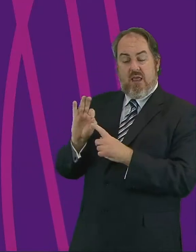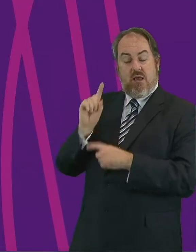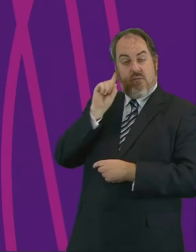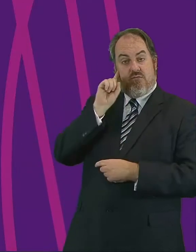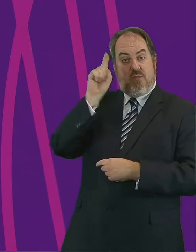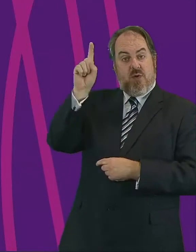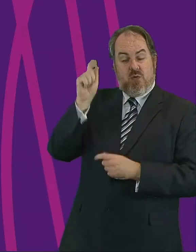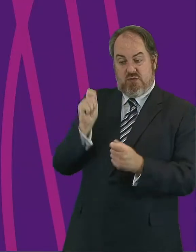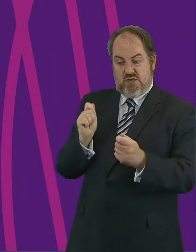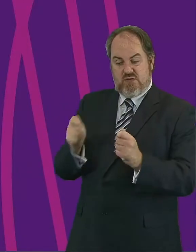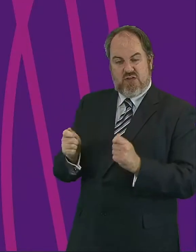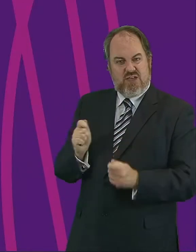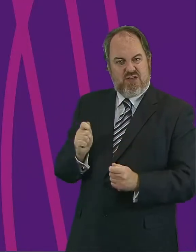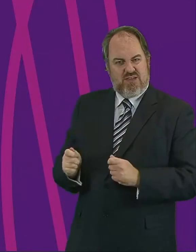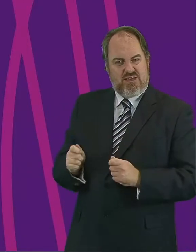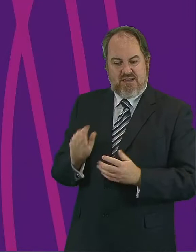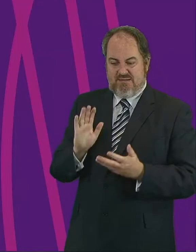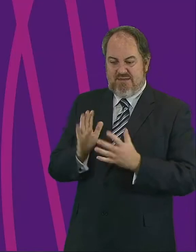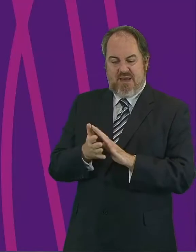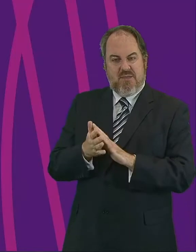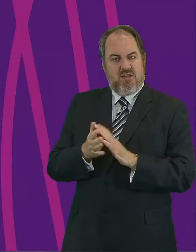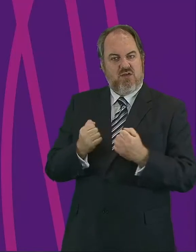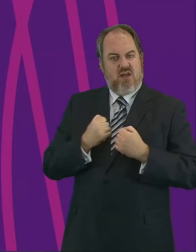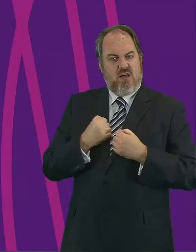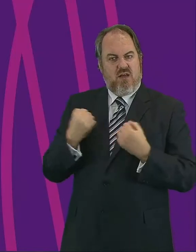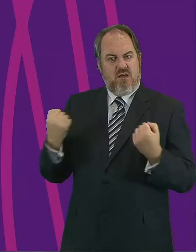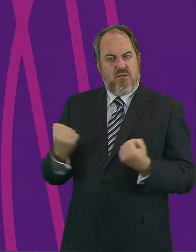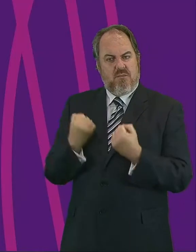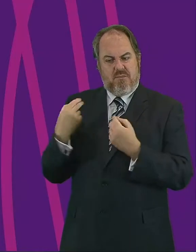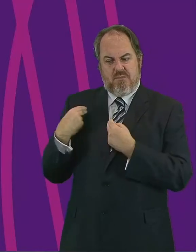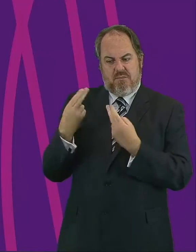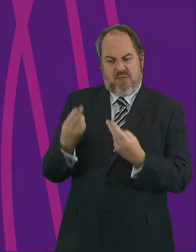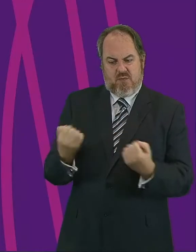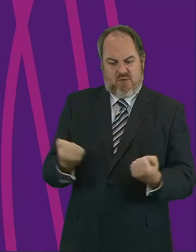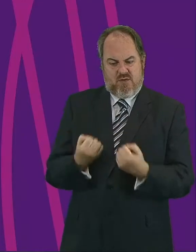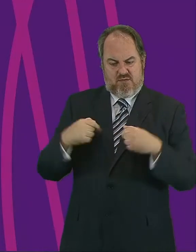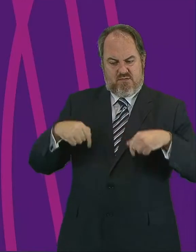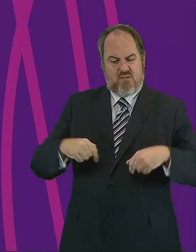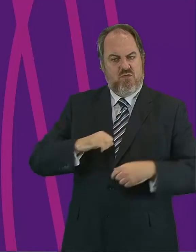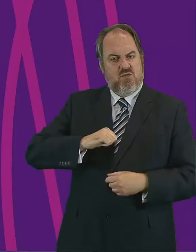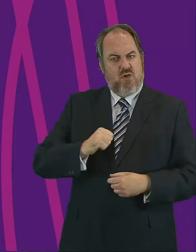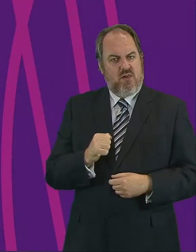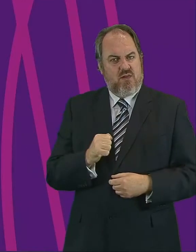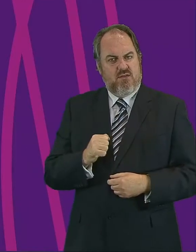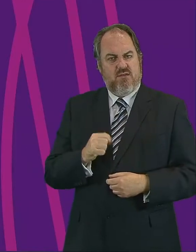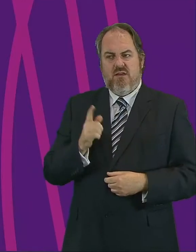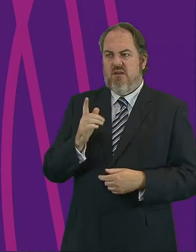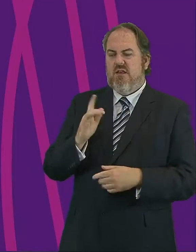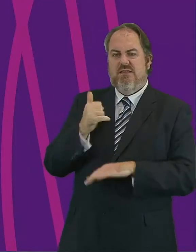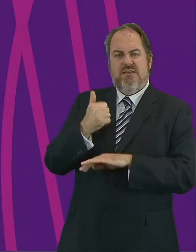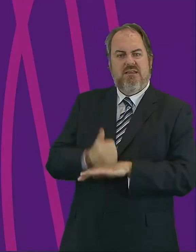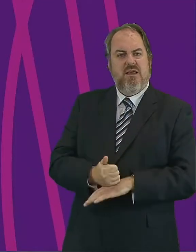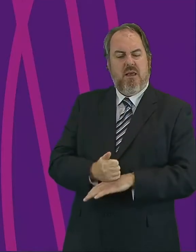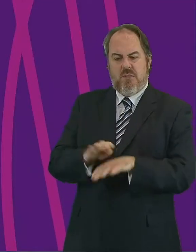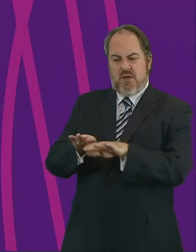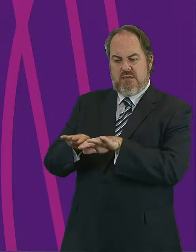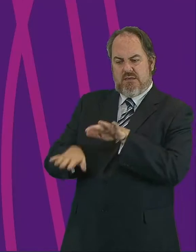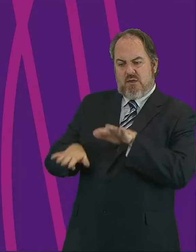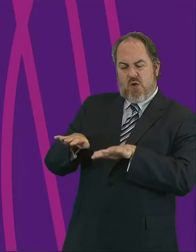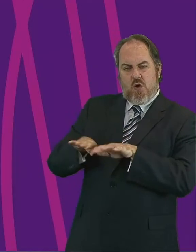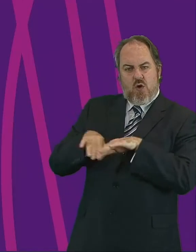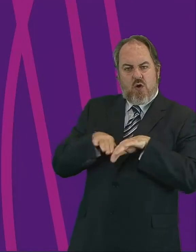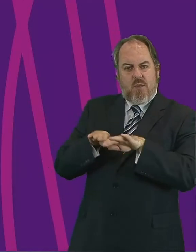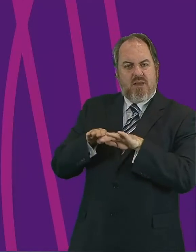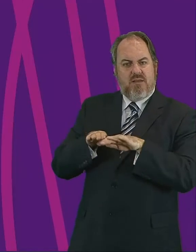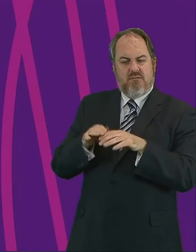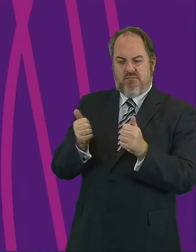basic foundations of devolution, but also all existing mechanisms for cooperation, the development of common frameworks, and the entire list of